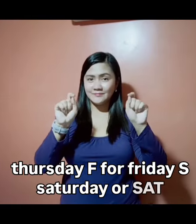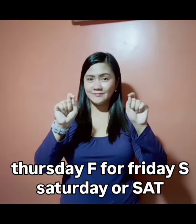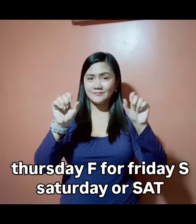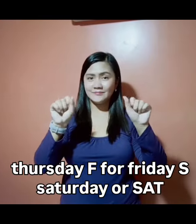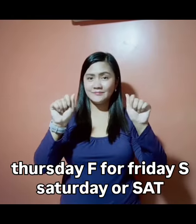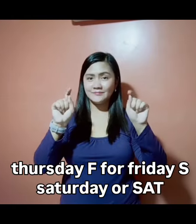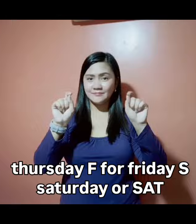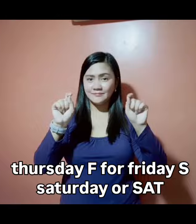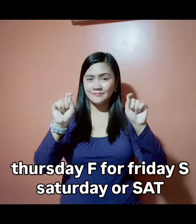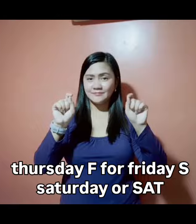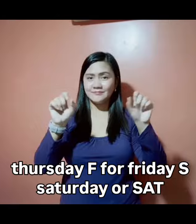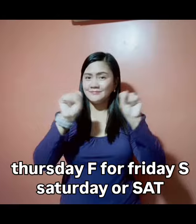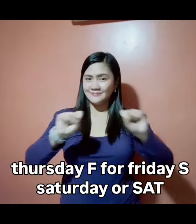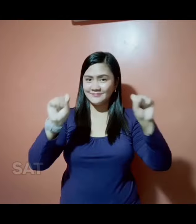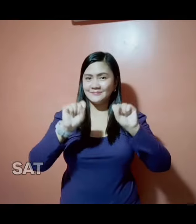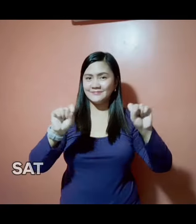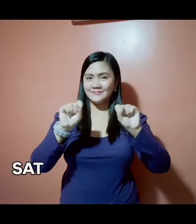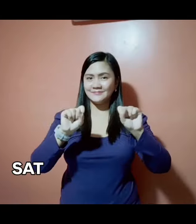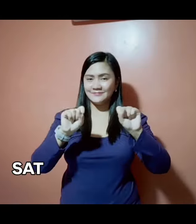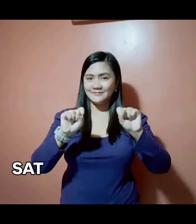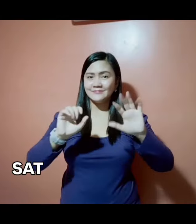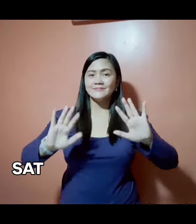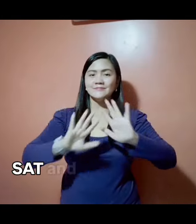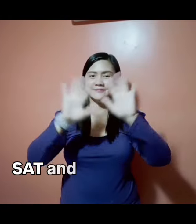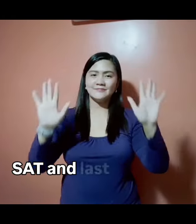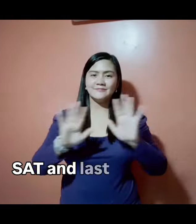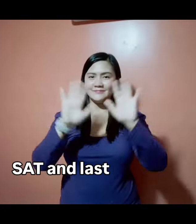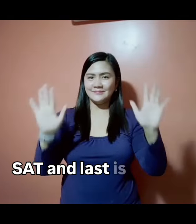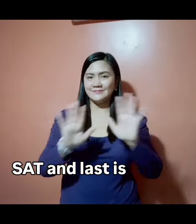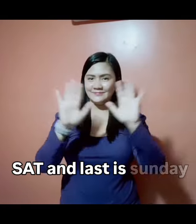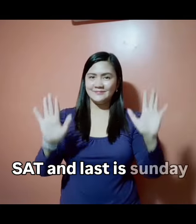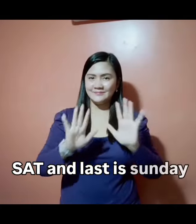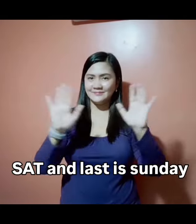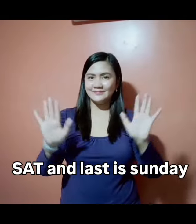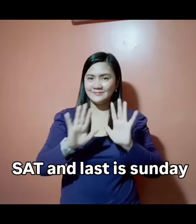SAT. SAT. And last is Sunday.